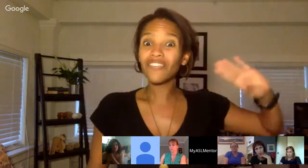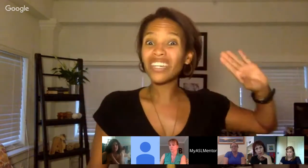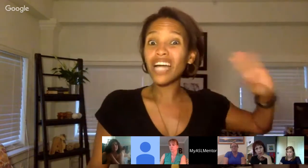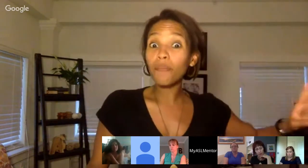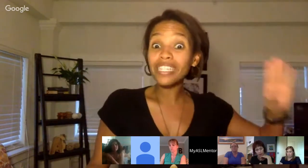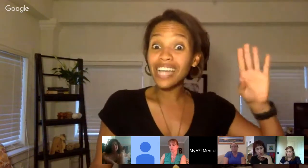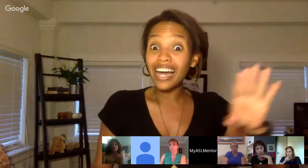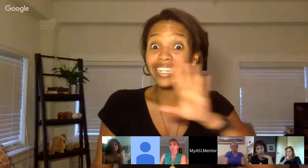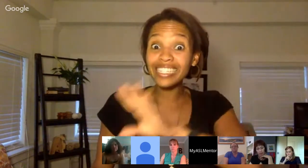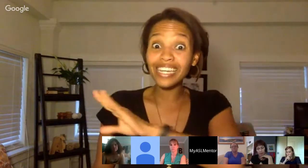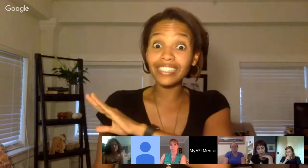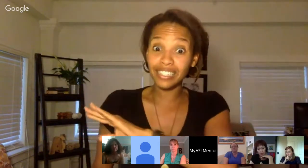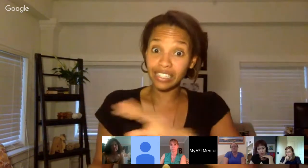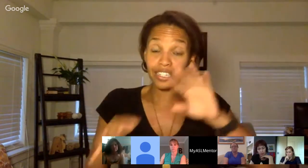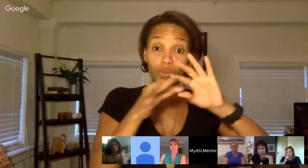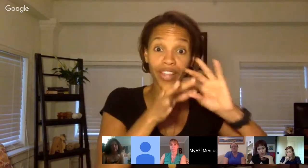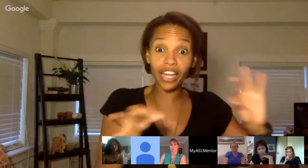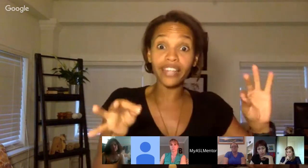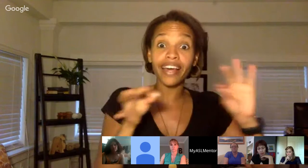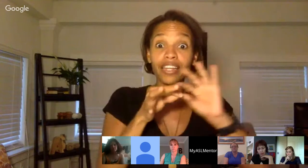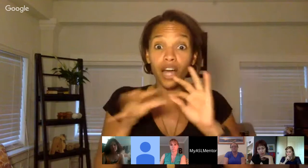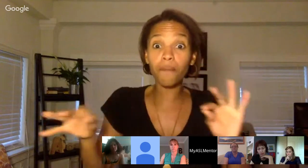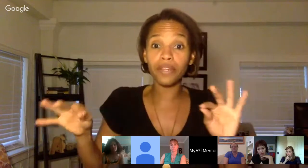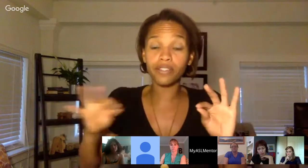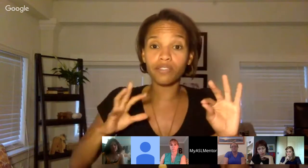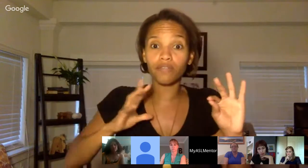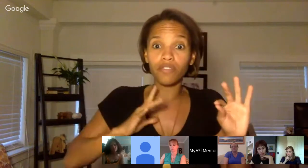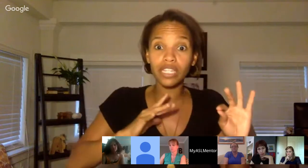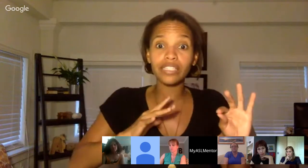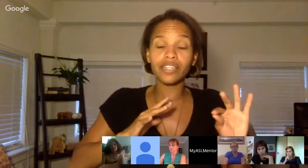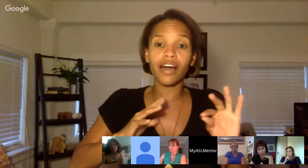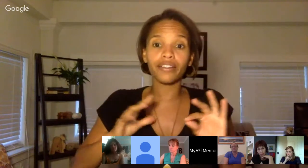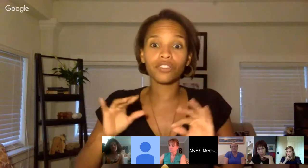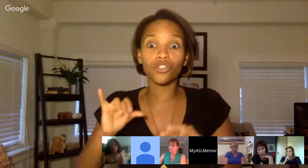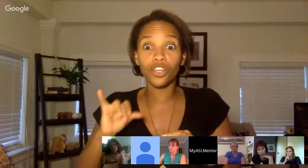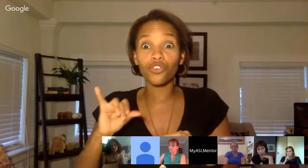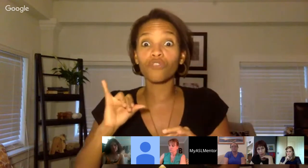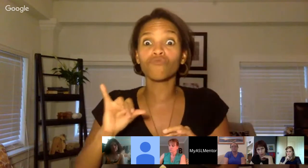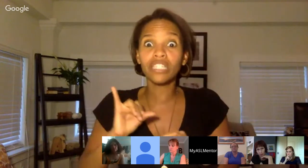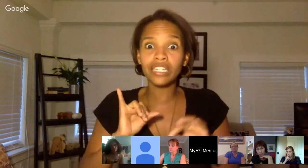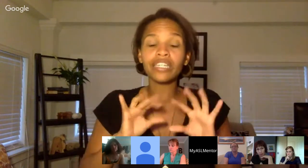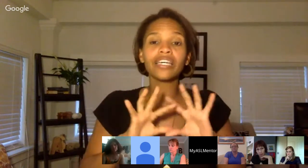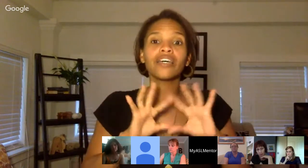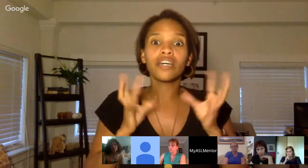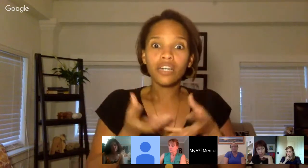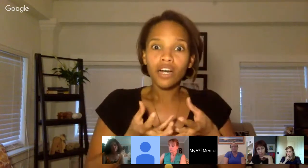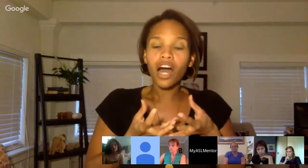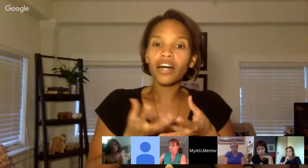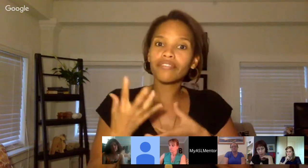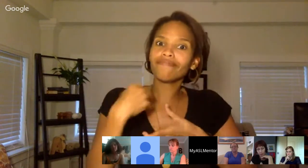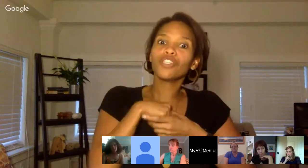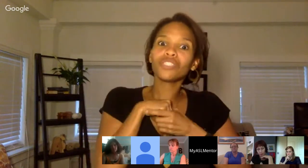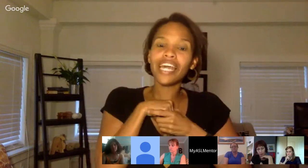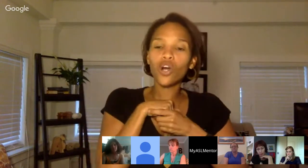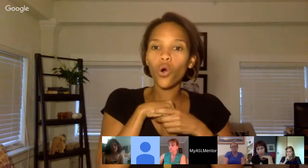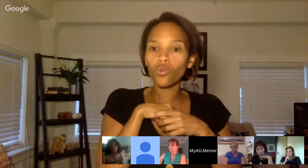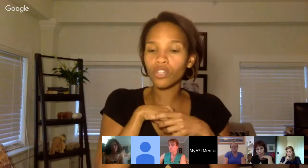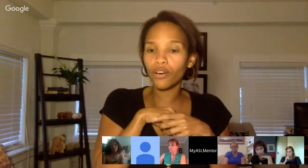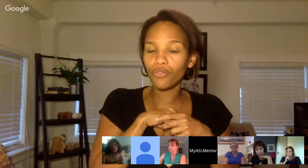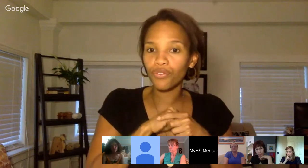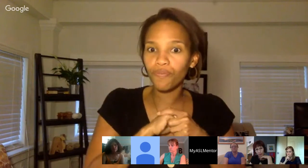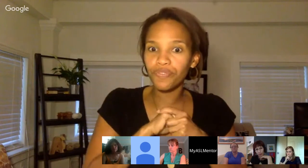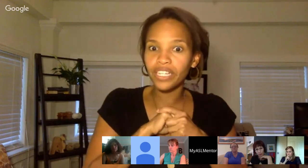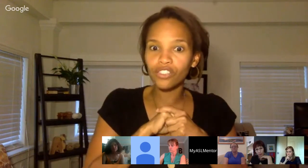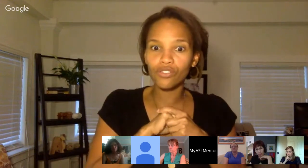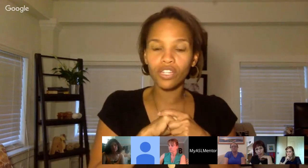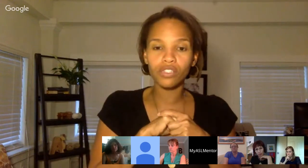it. Even copy sign his sentences that encompass these signs so that you can really you know, take